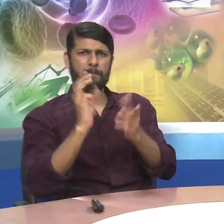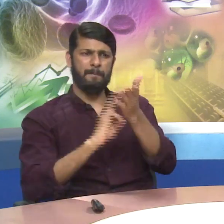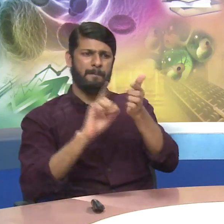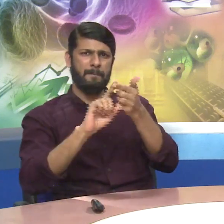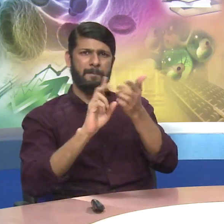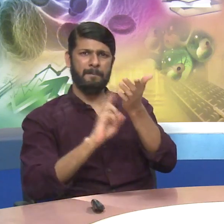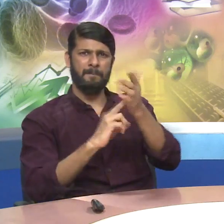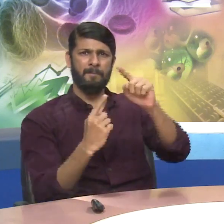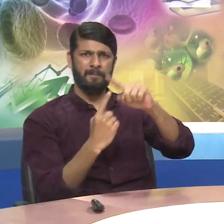The document,